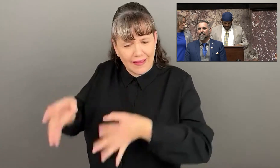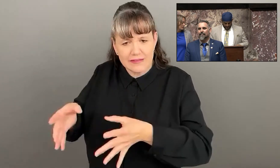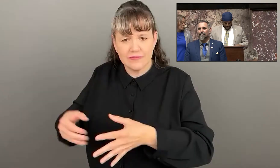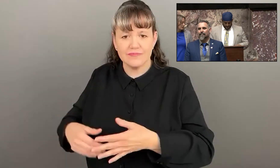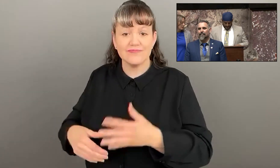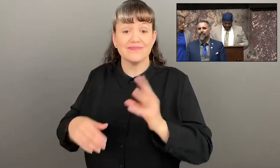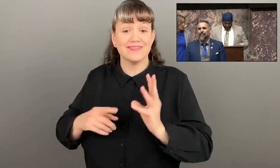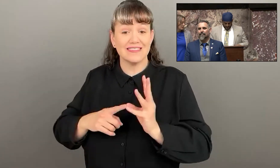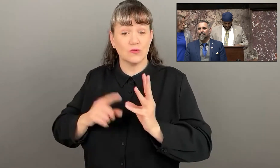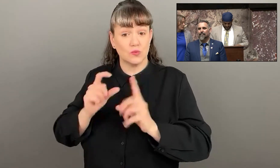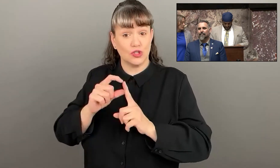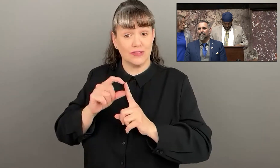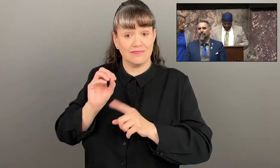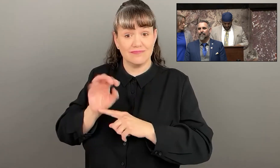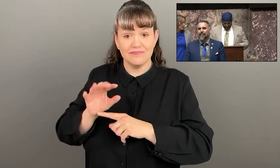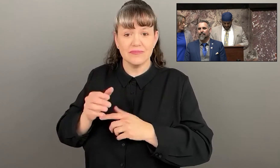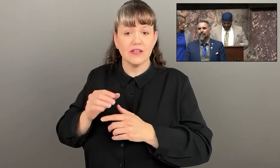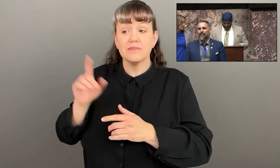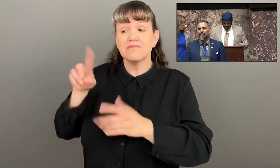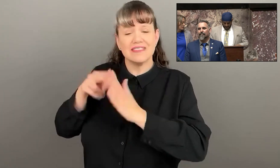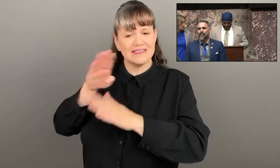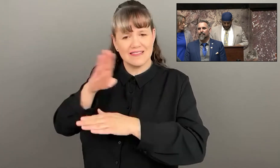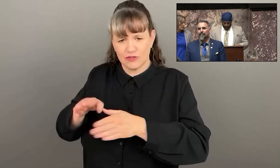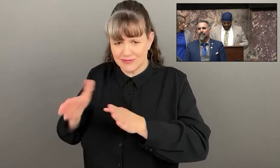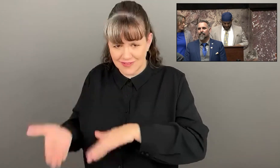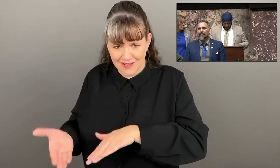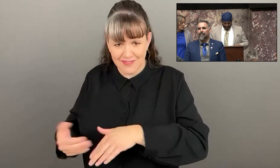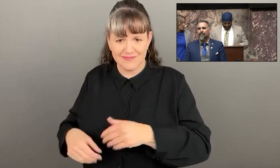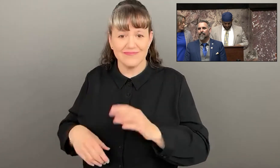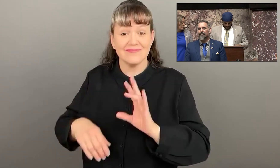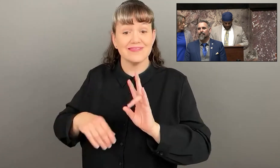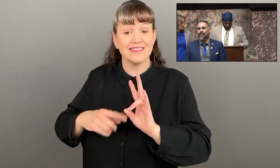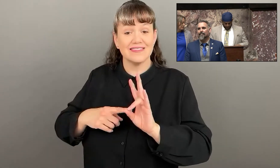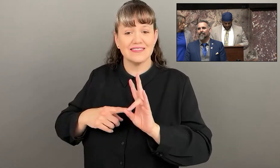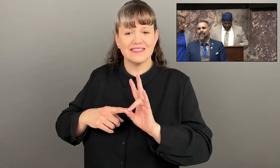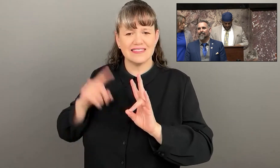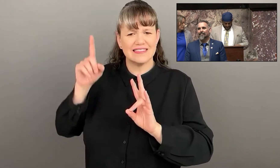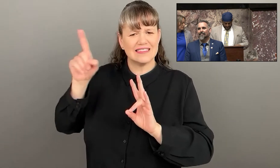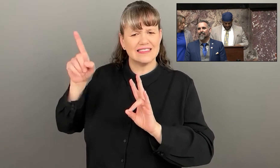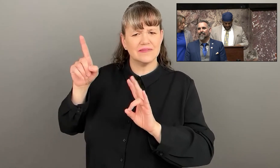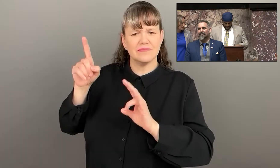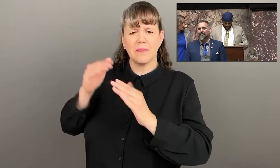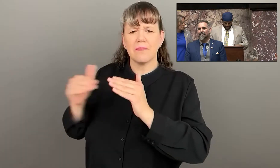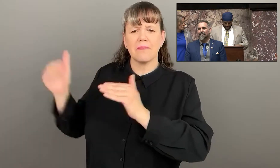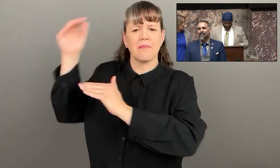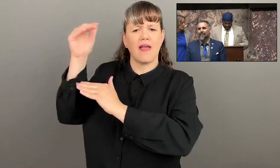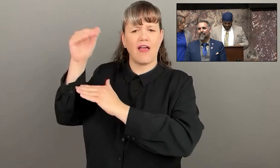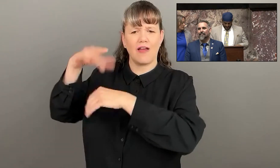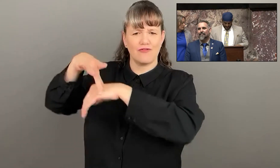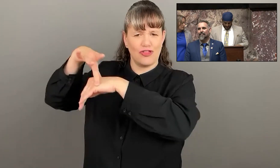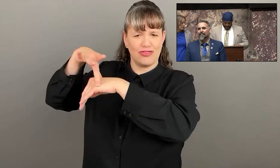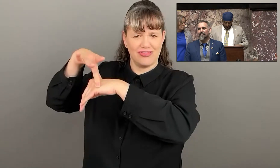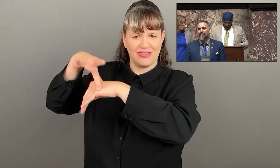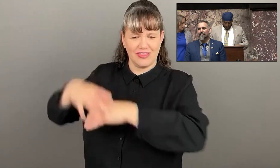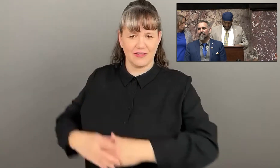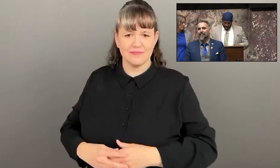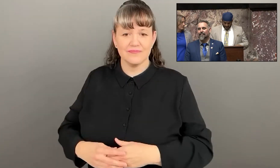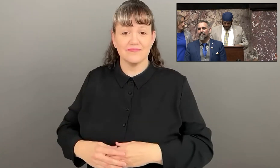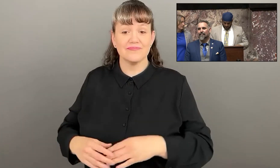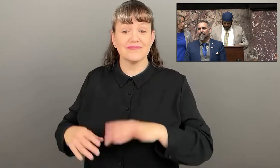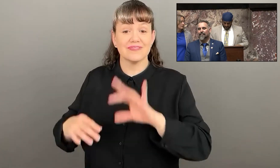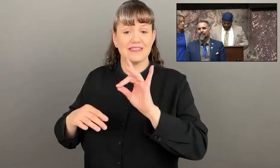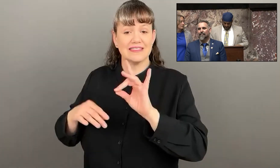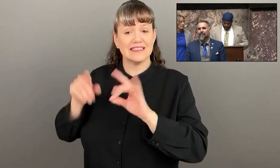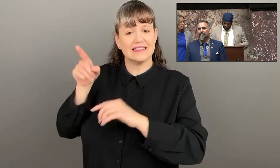death. Sahapang, He is self-illuminated. Gur Prasad, He is realized by the